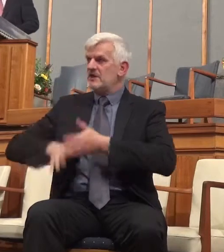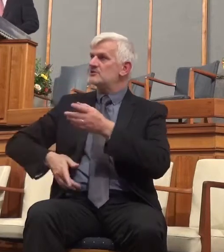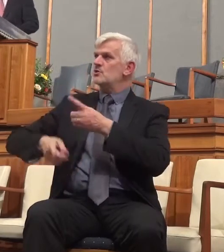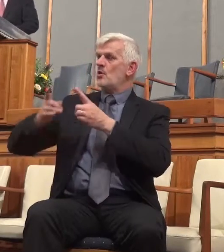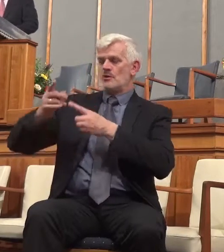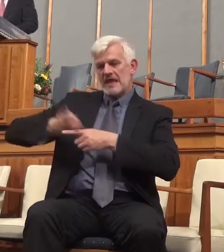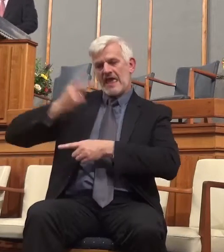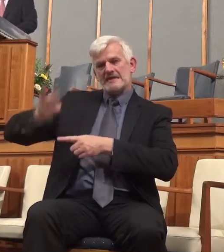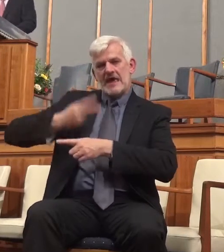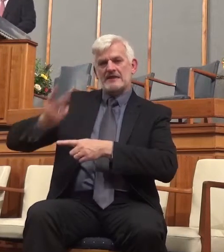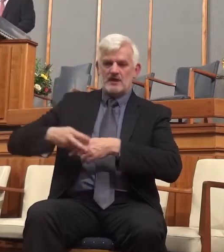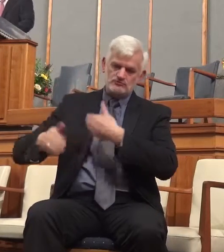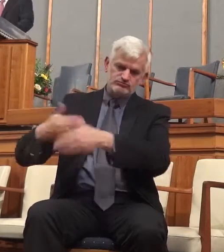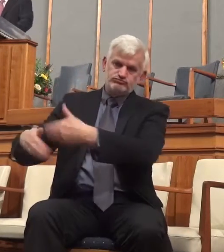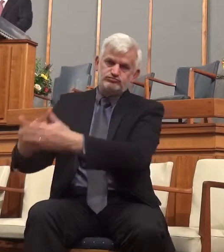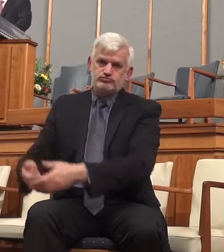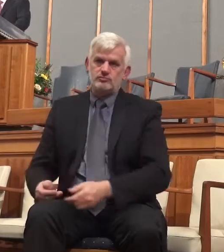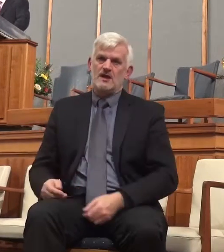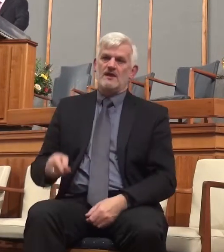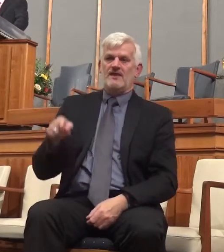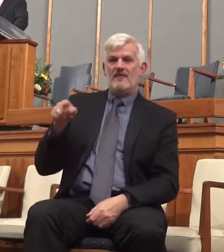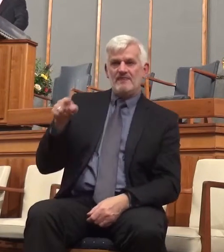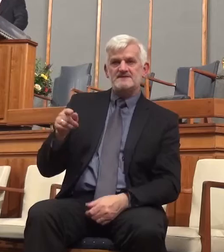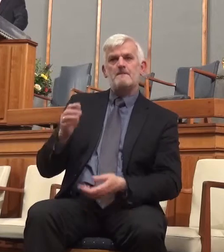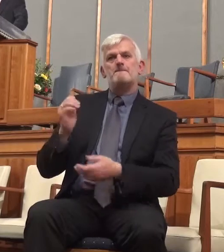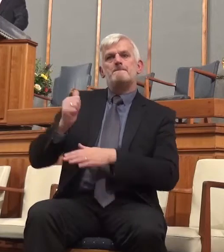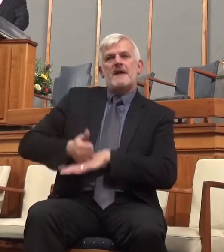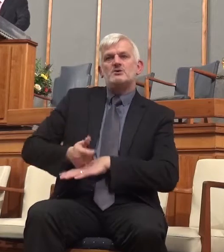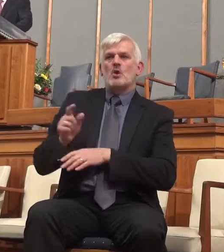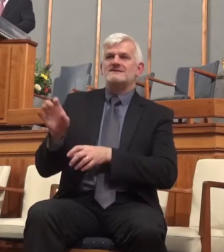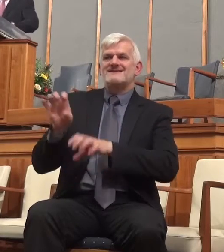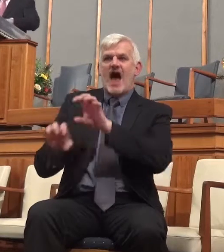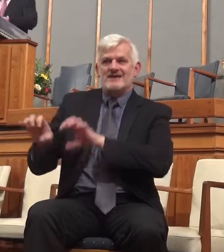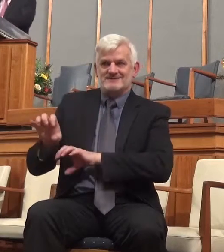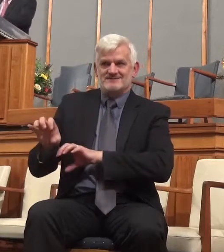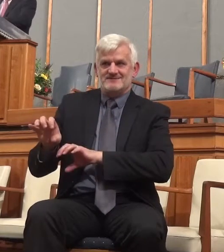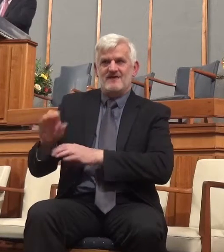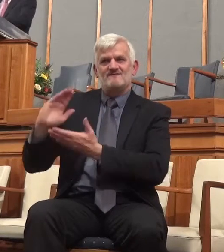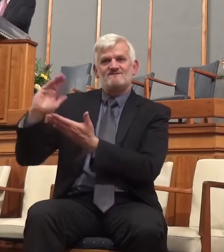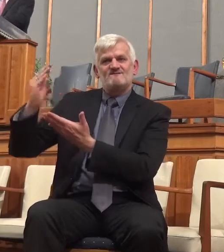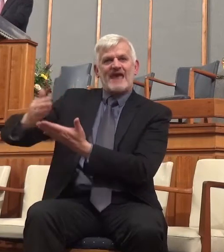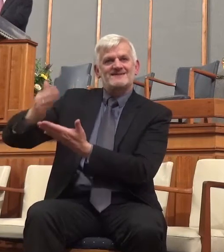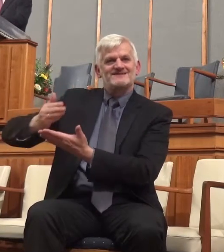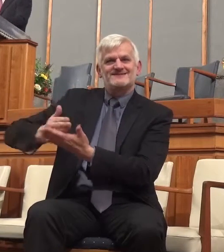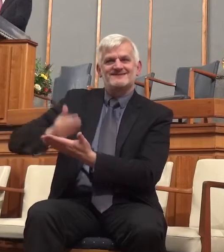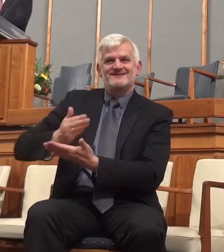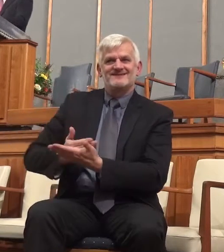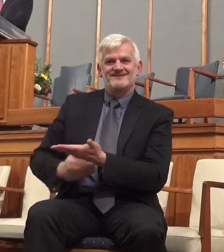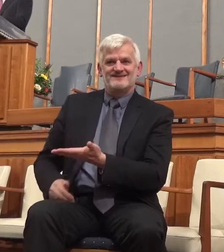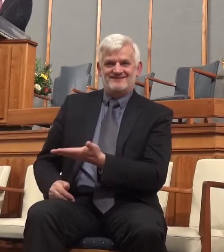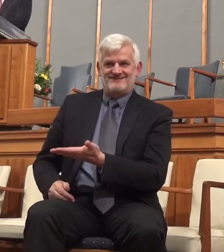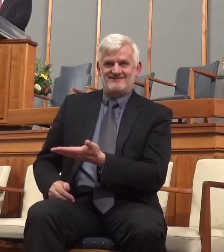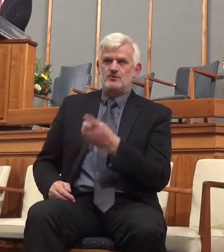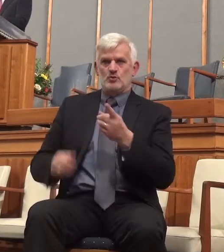scientific. Nothing could be more so. You need information by the fathers of modern science.